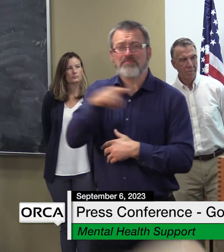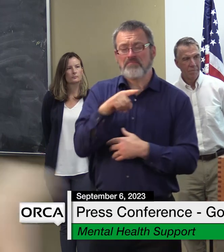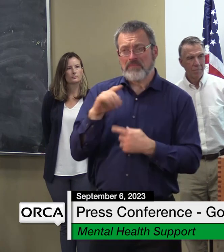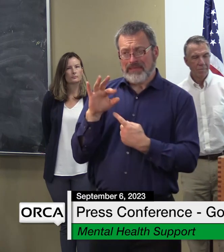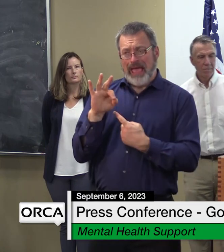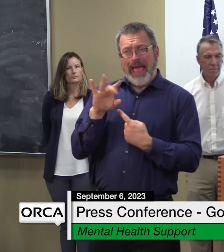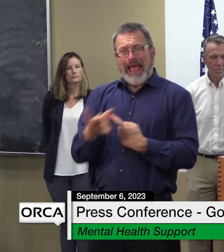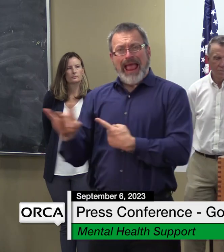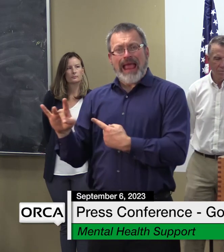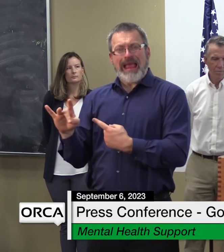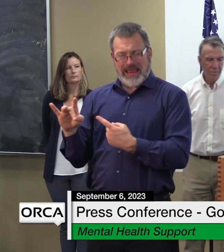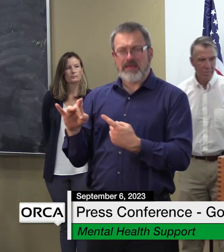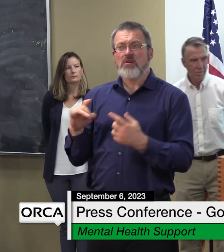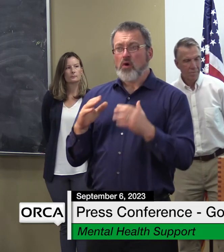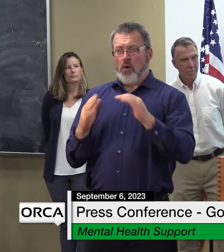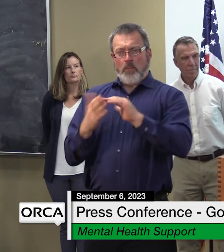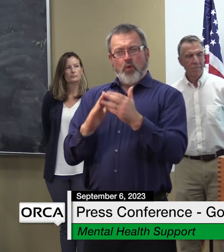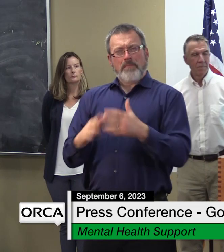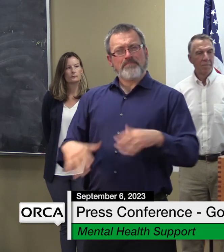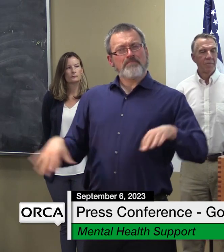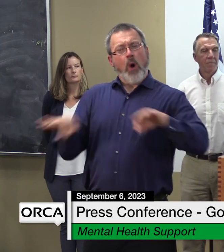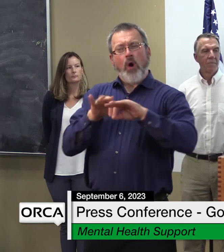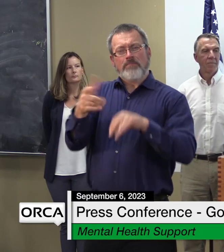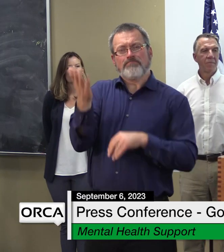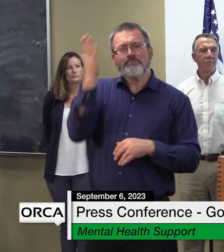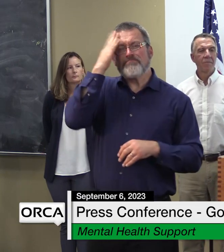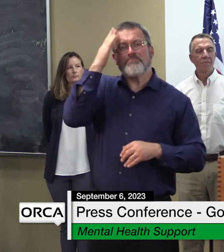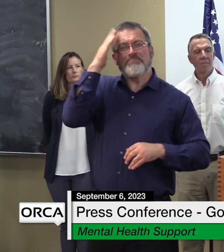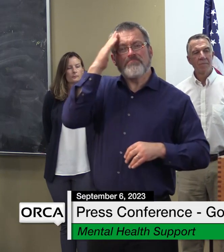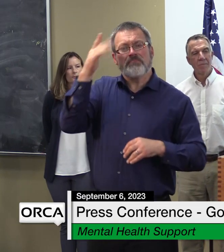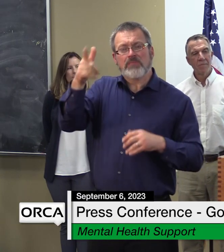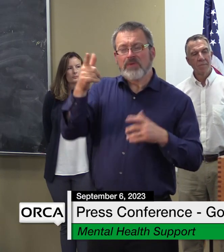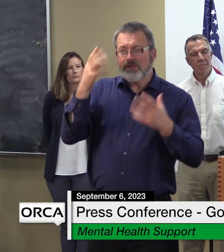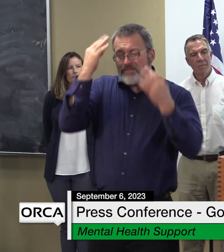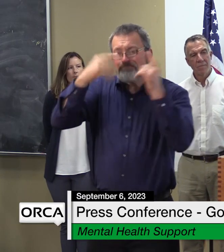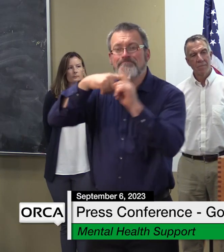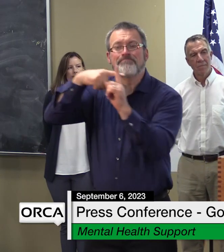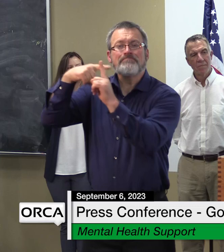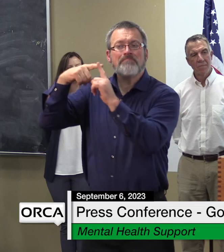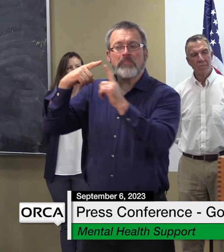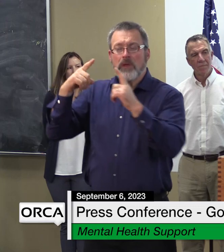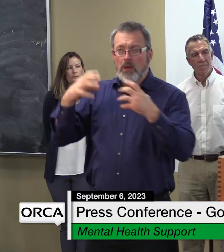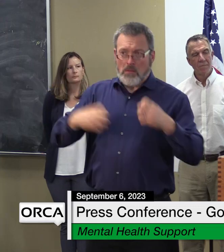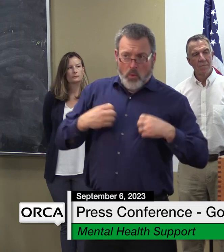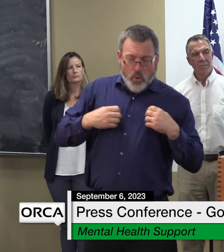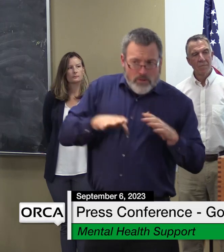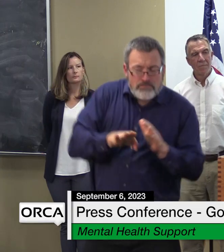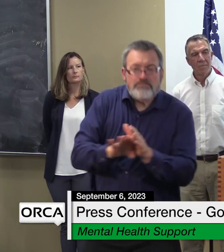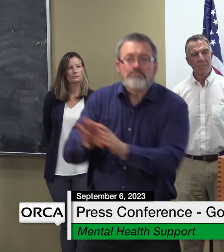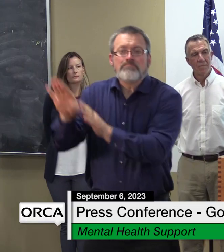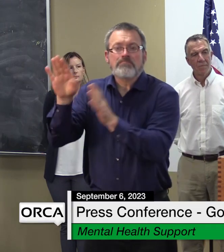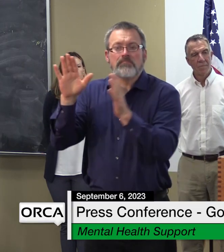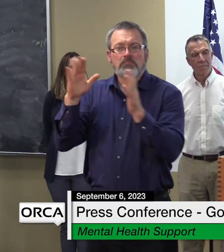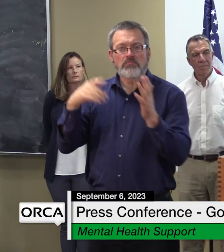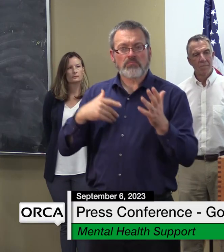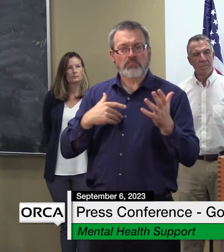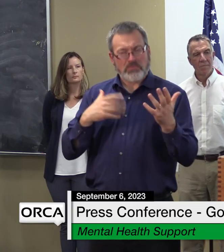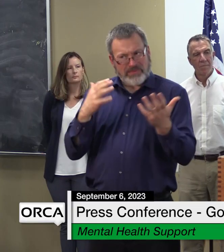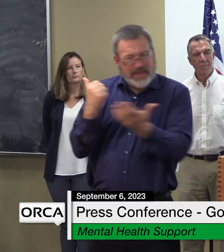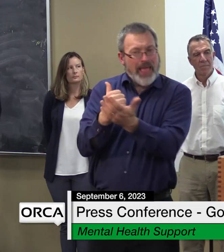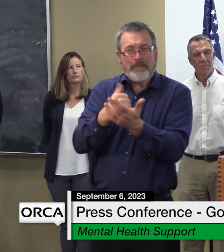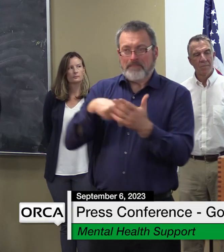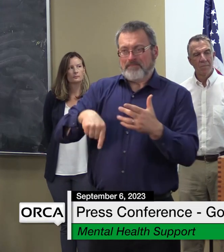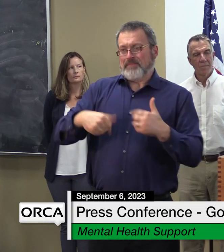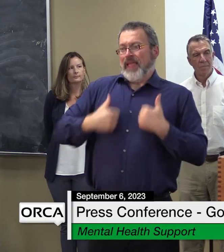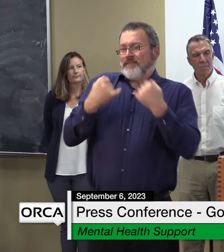for trusting us with our thoughts, concerns, and emotions. The 988 Suicide and Crisis Lifeline is more than just a helpline. It's a testament to our